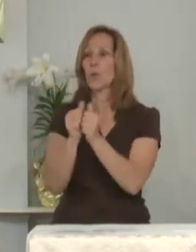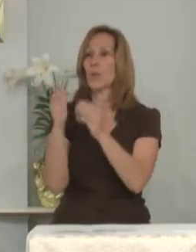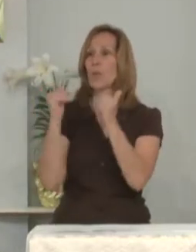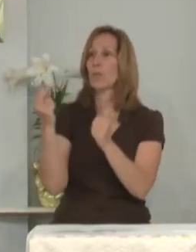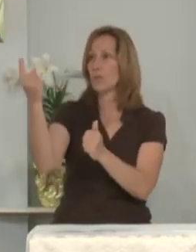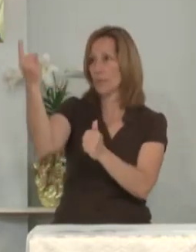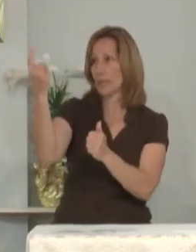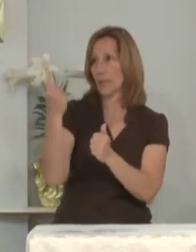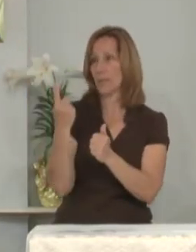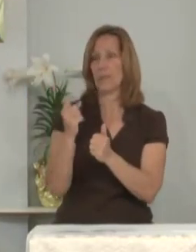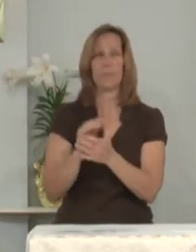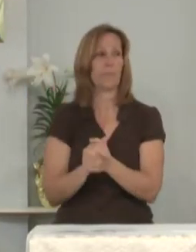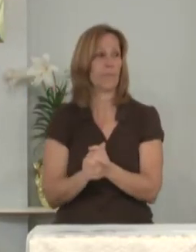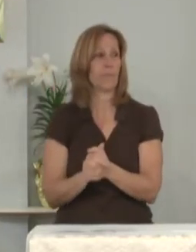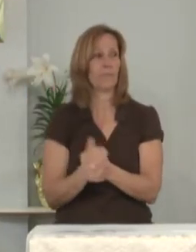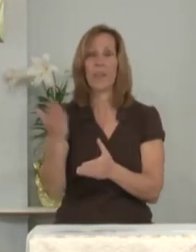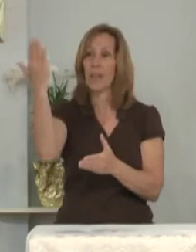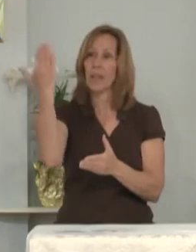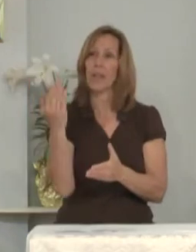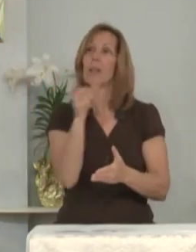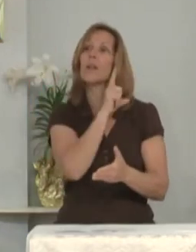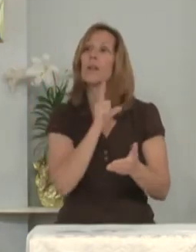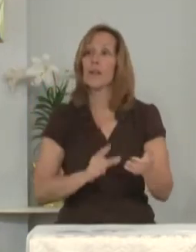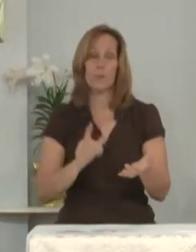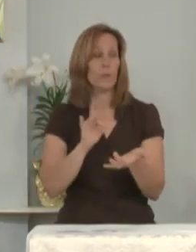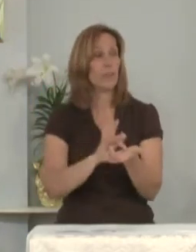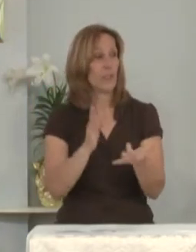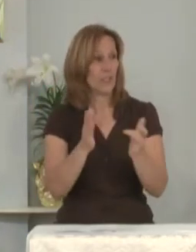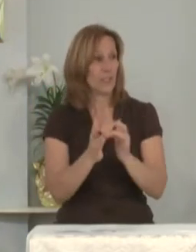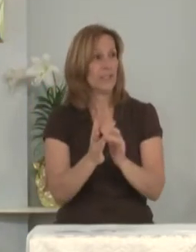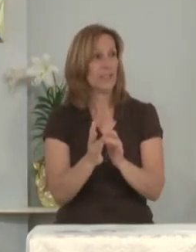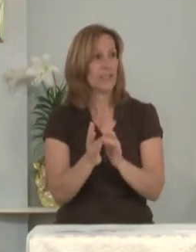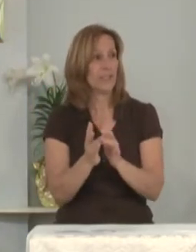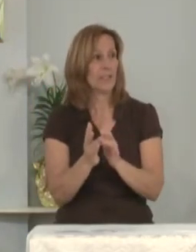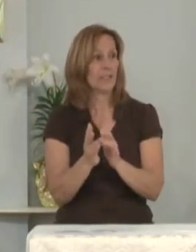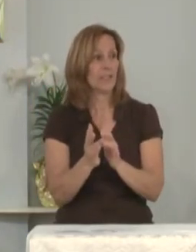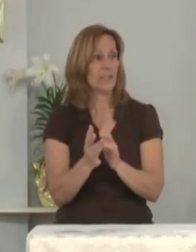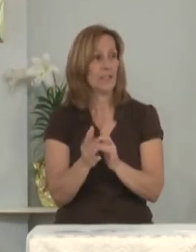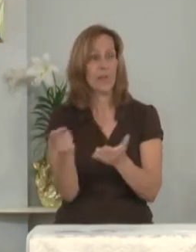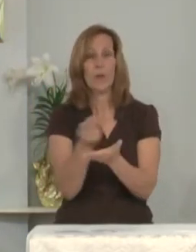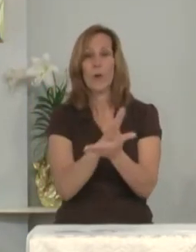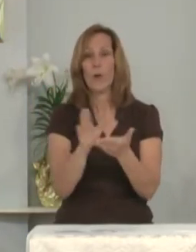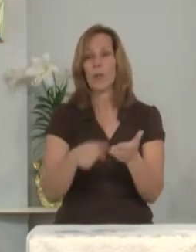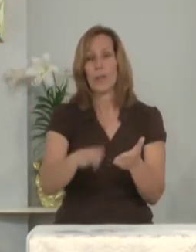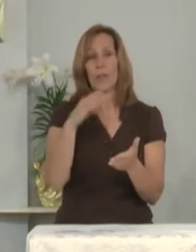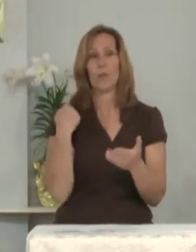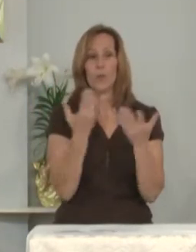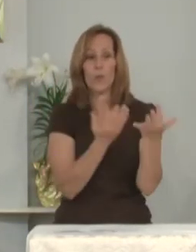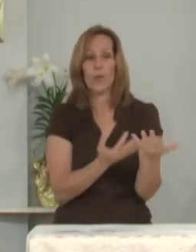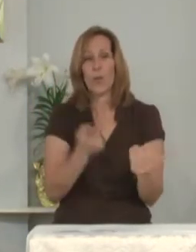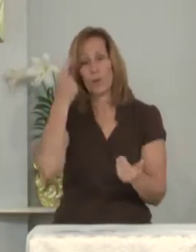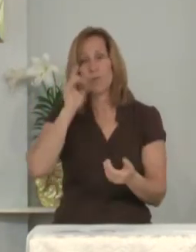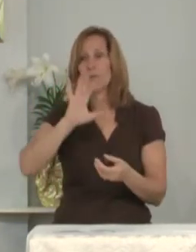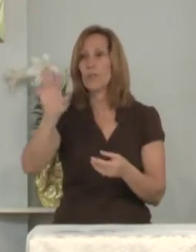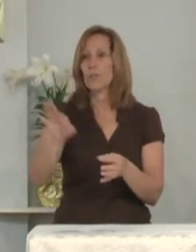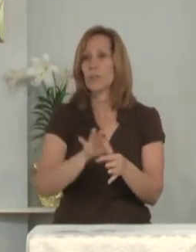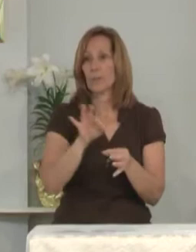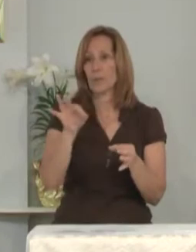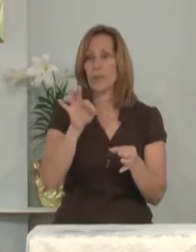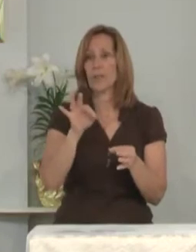for his coming. Come, Lord Jesus. Holy God, we long for your spirit.